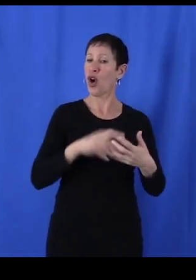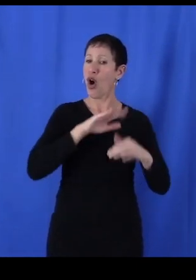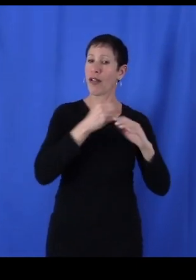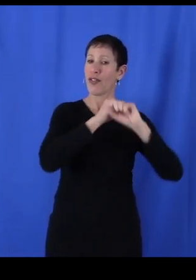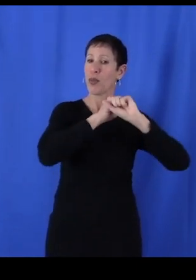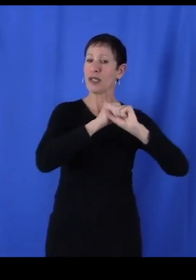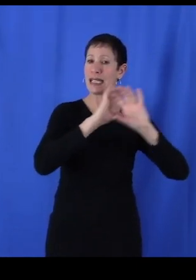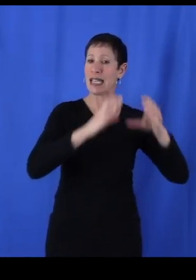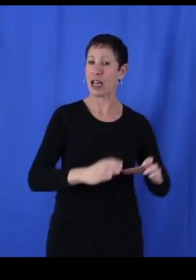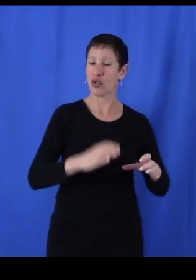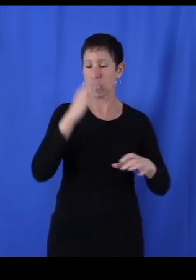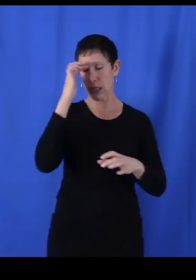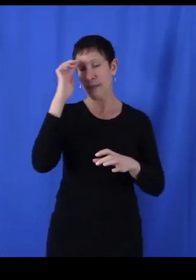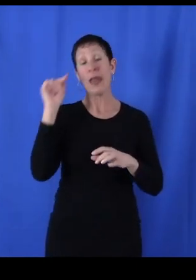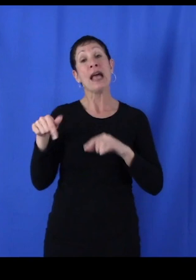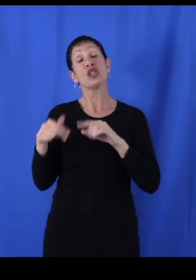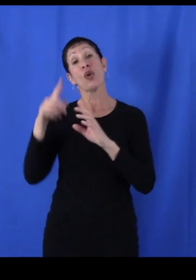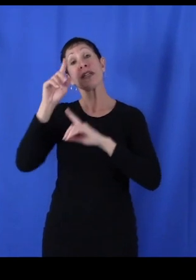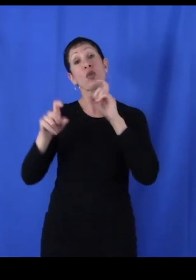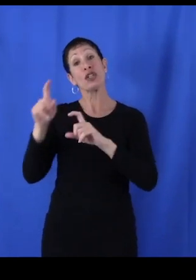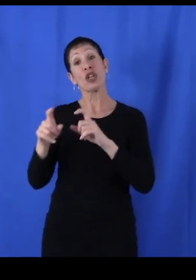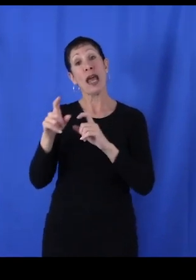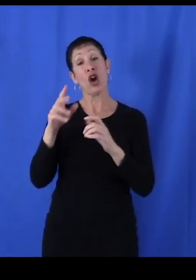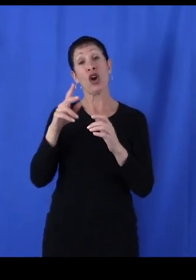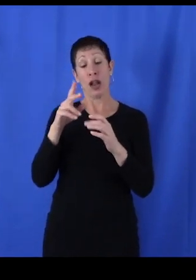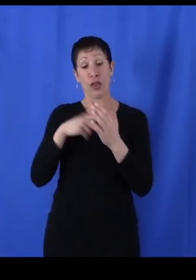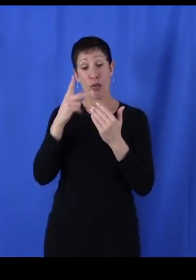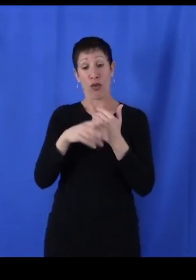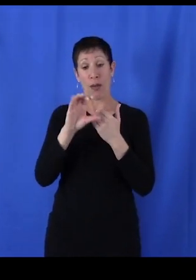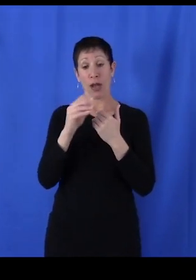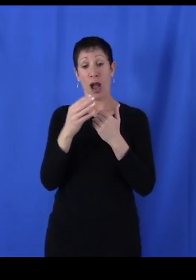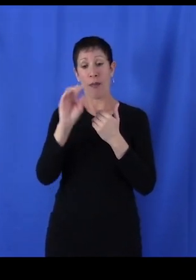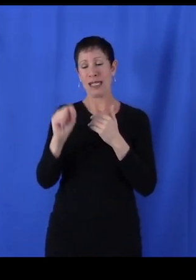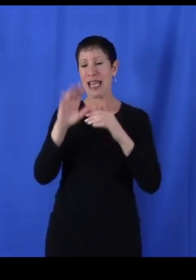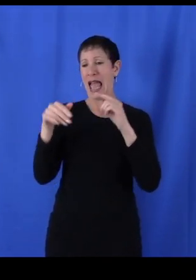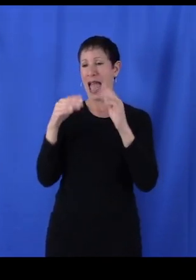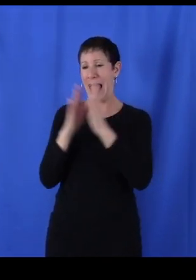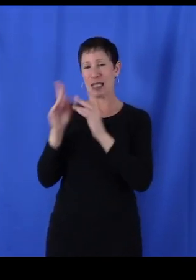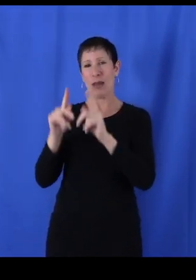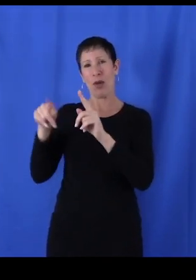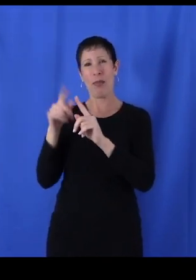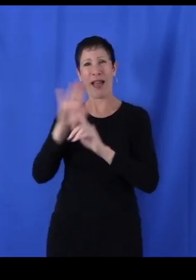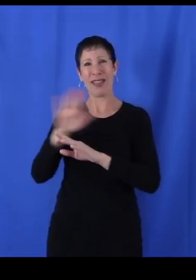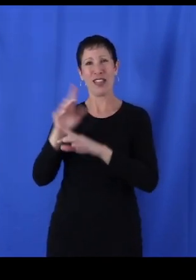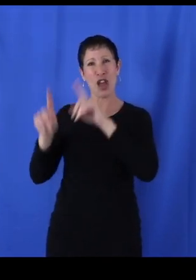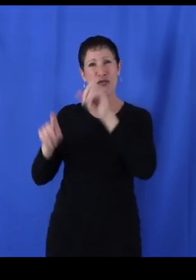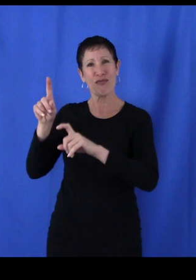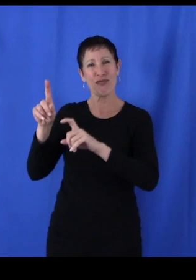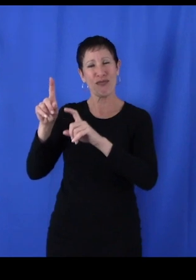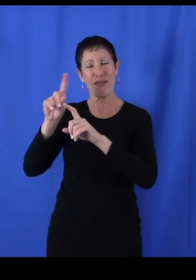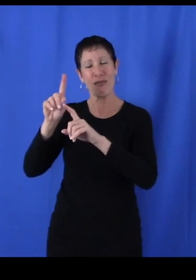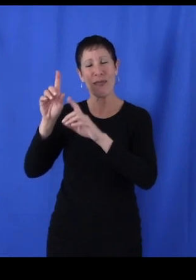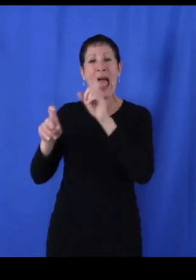protected categories. Now, in this questionnaire, Compass also asked people questions about their friends and families. So